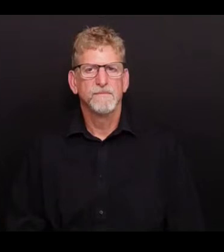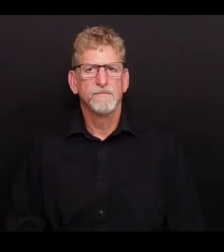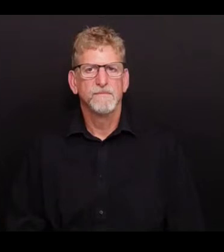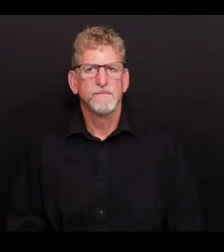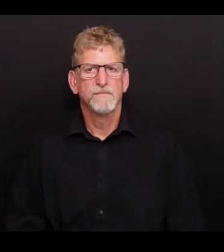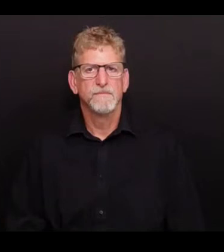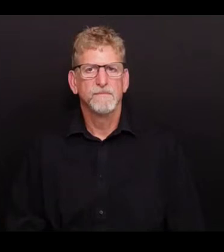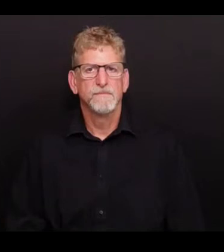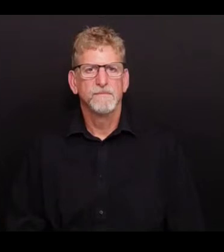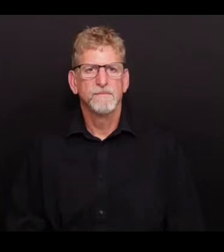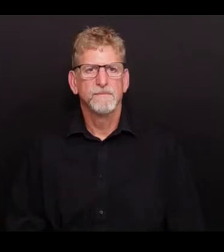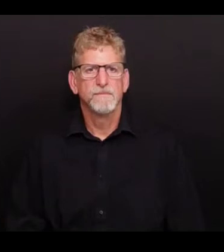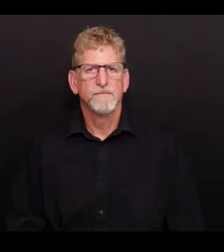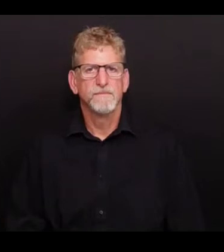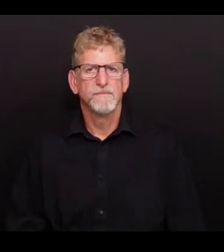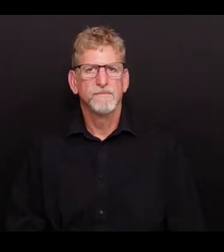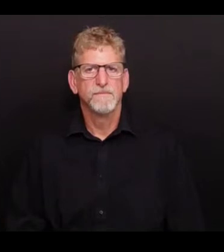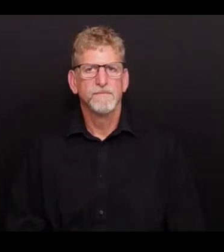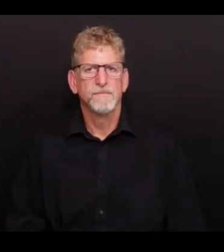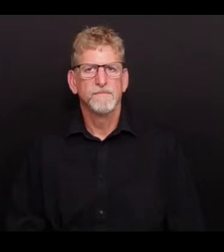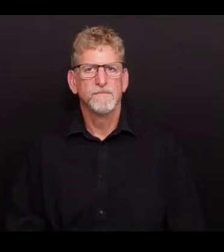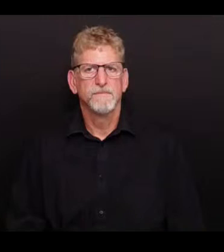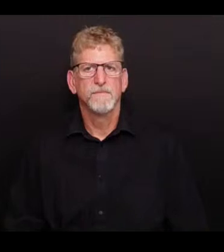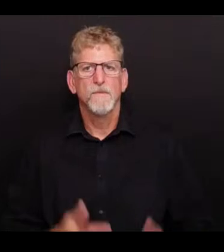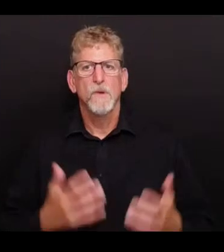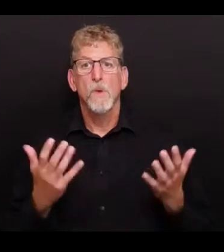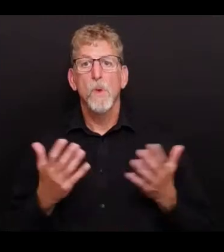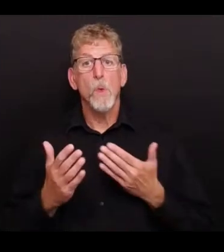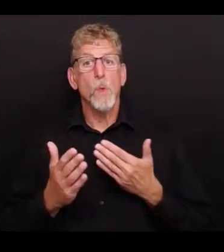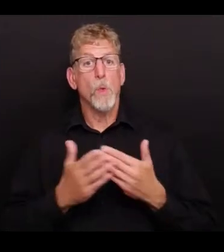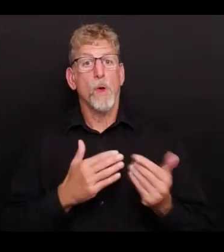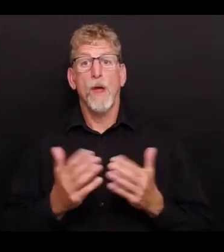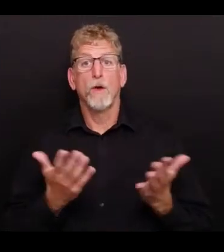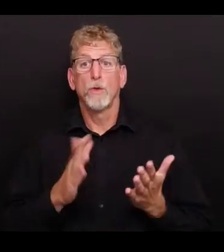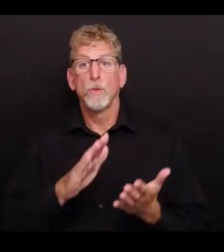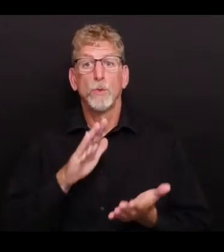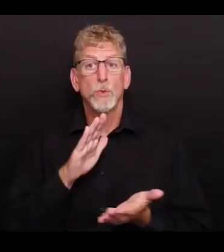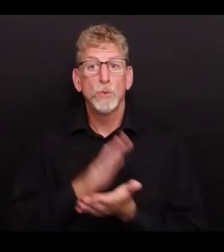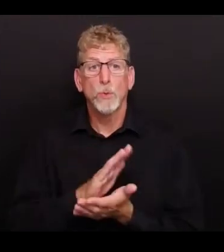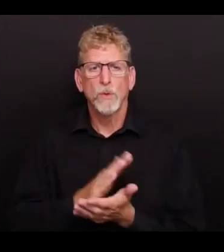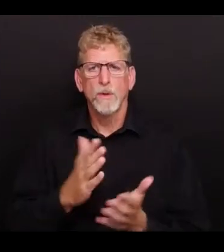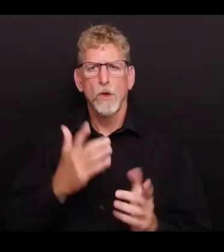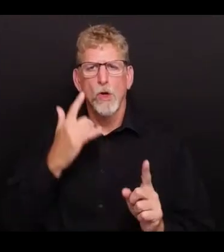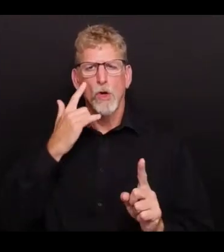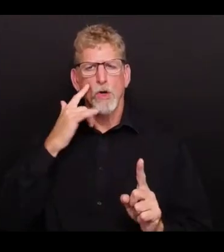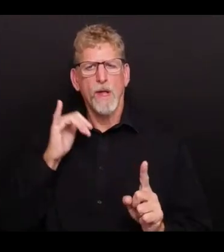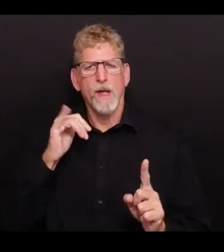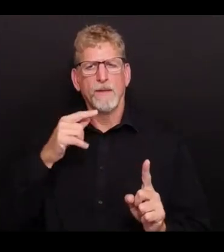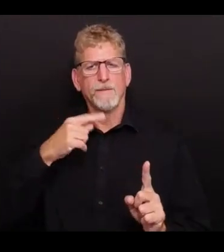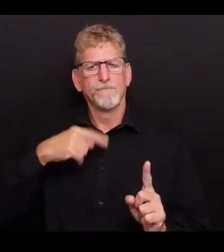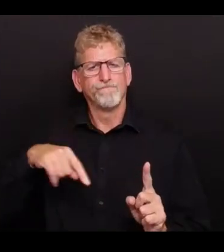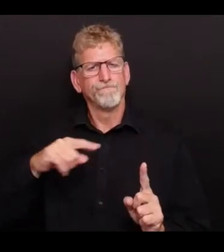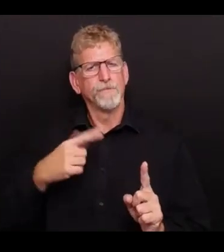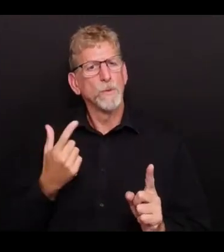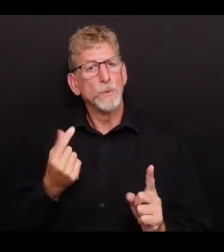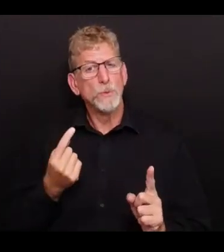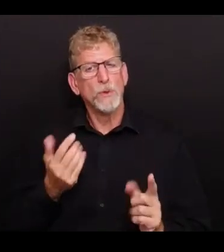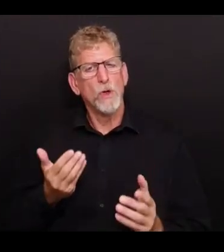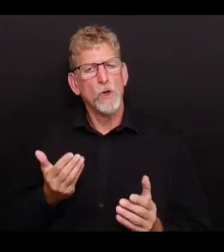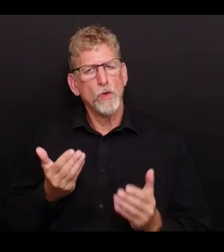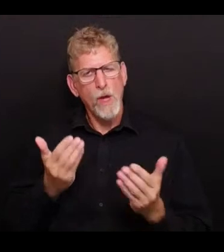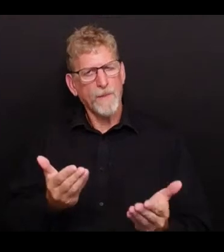no matter what your school's plan looks like, we recommend that you keep your students vaccinated when they're eligible.